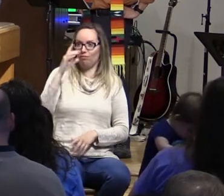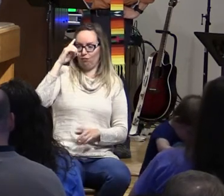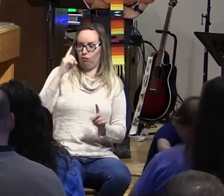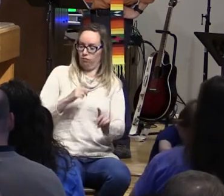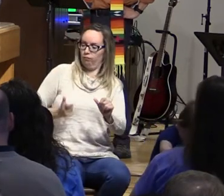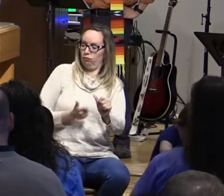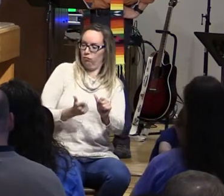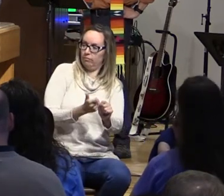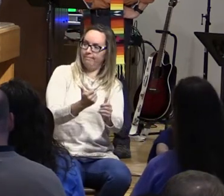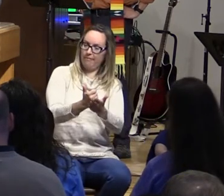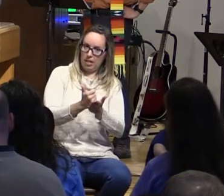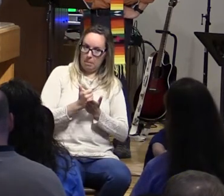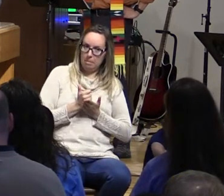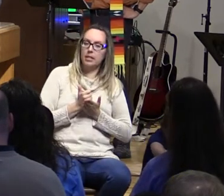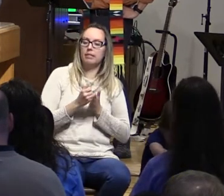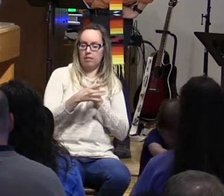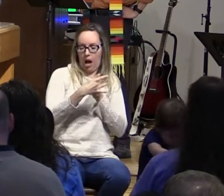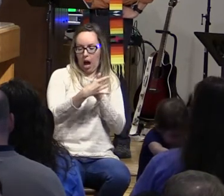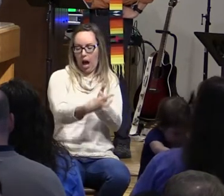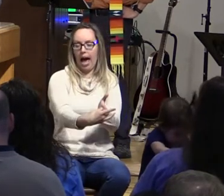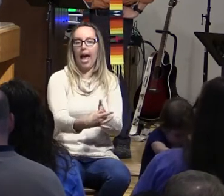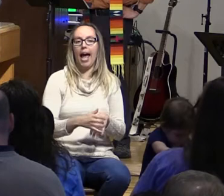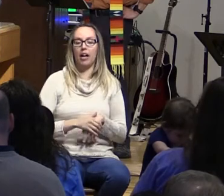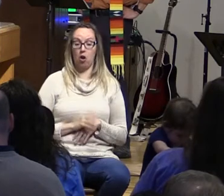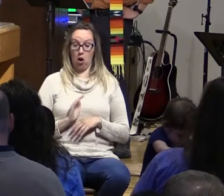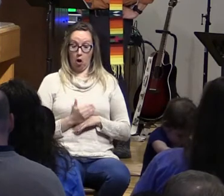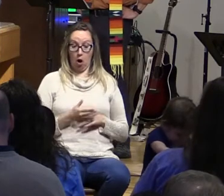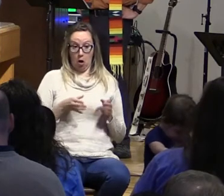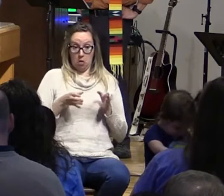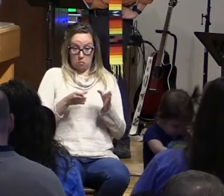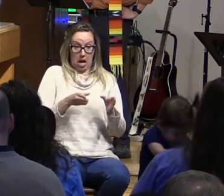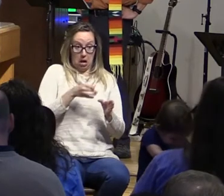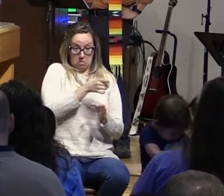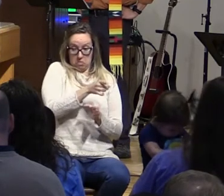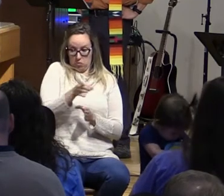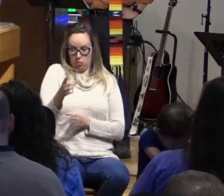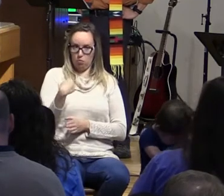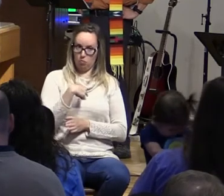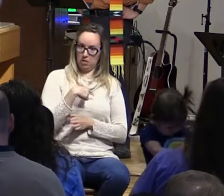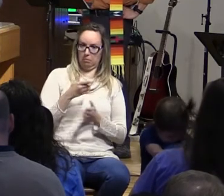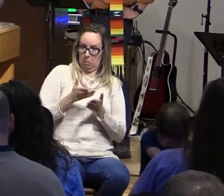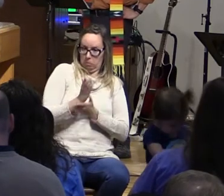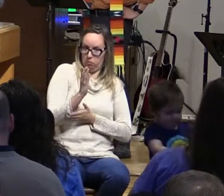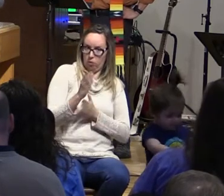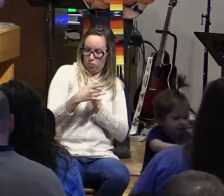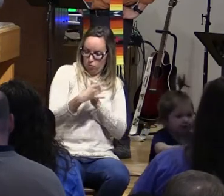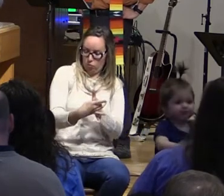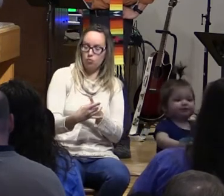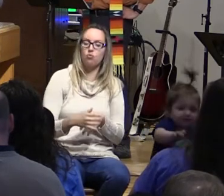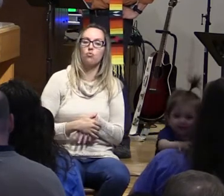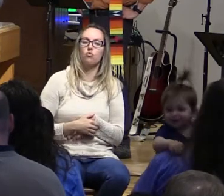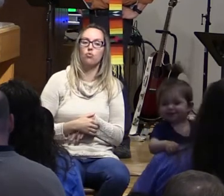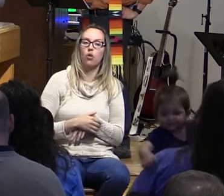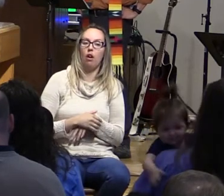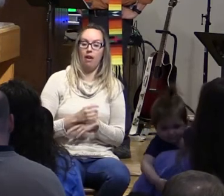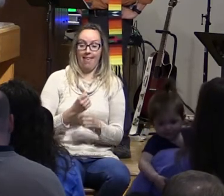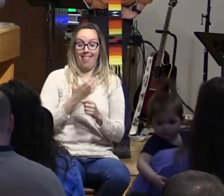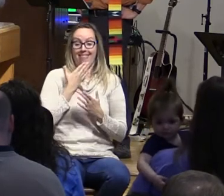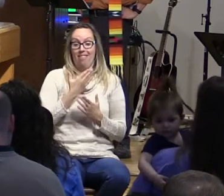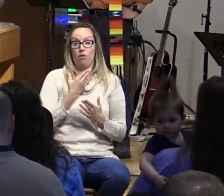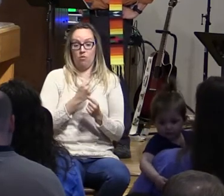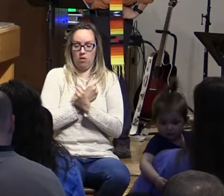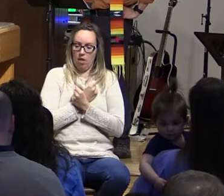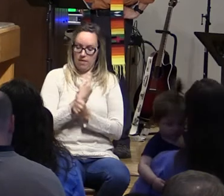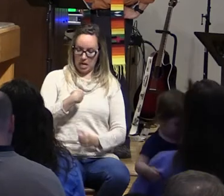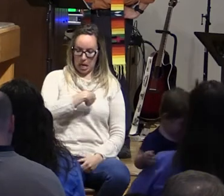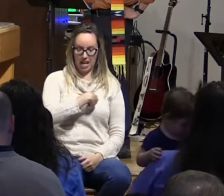us to and for letting us choose our own routes. Thank you for loving us, all of us. Thank you for